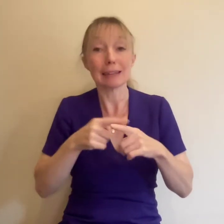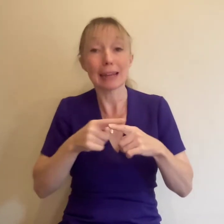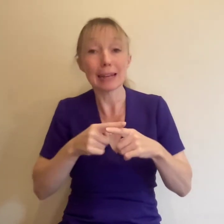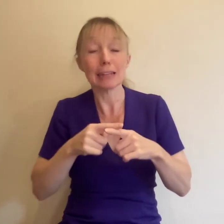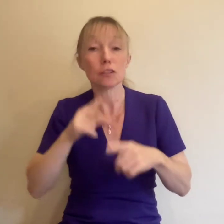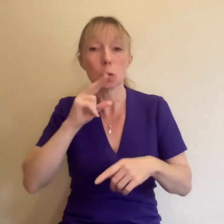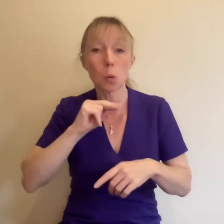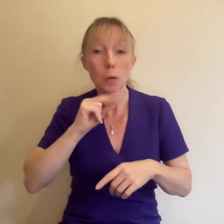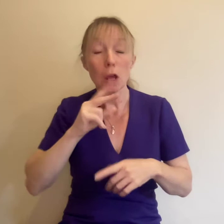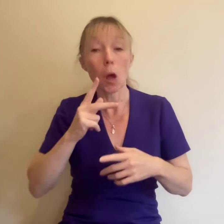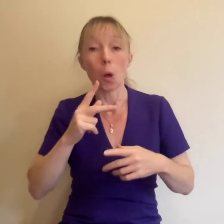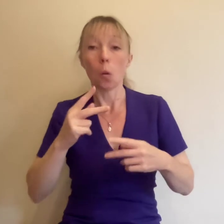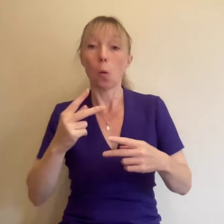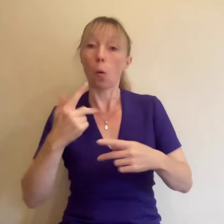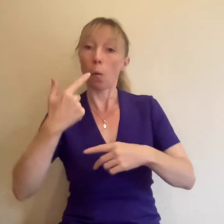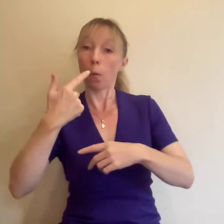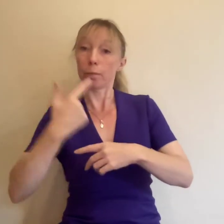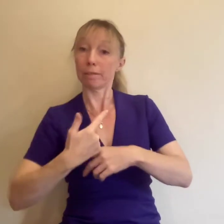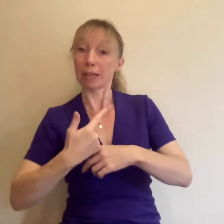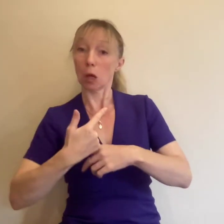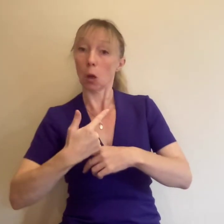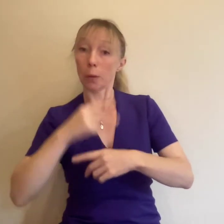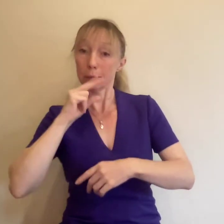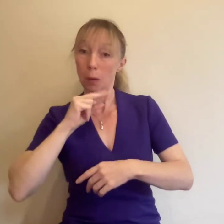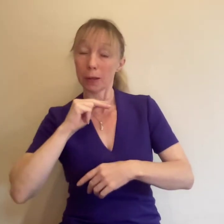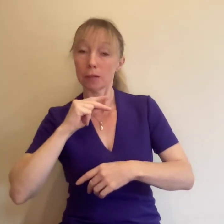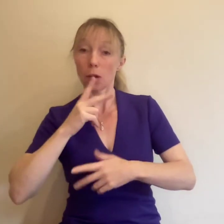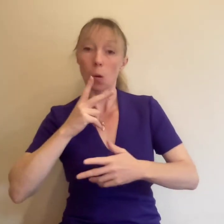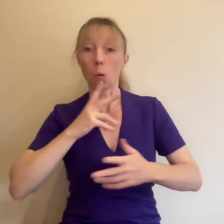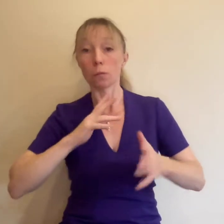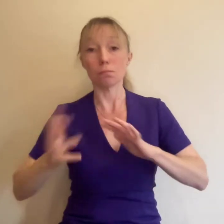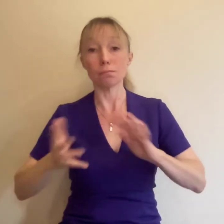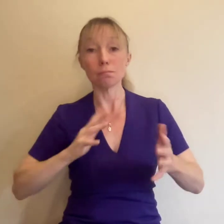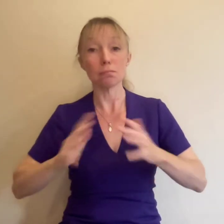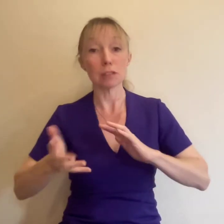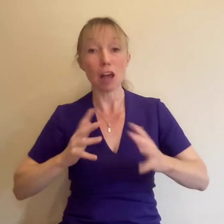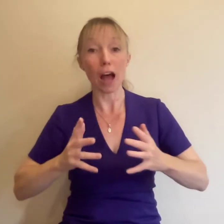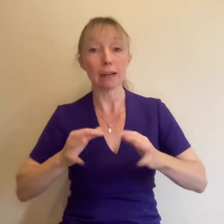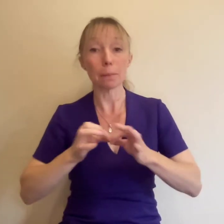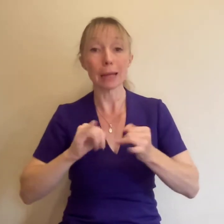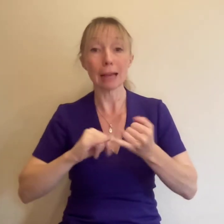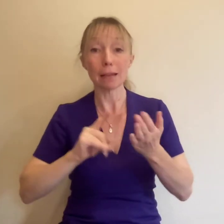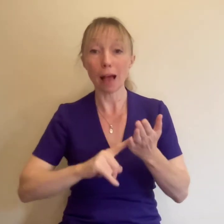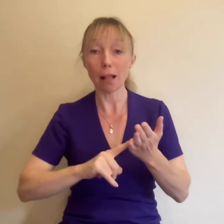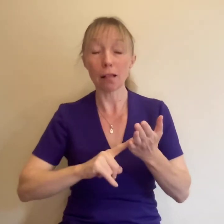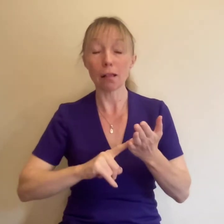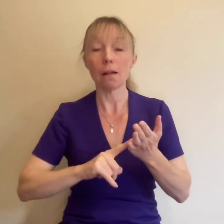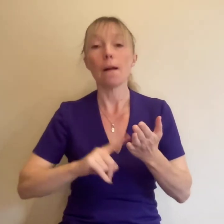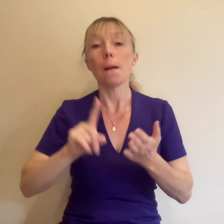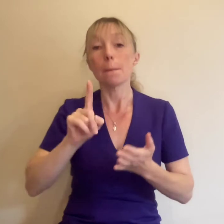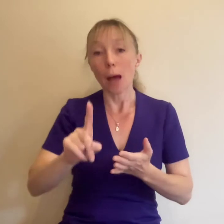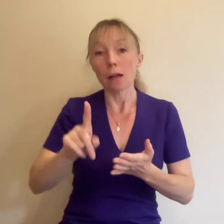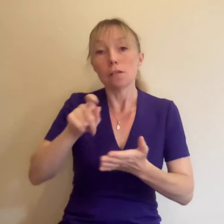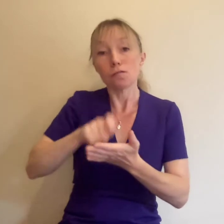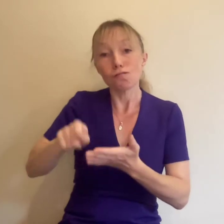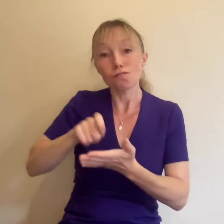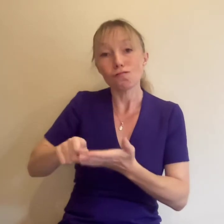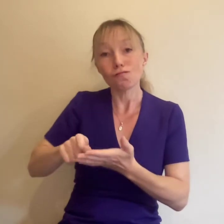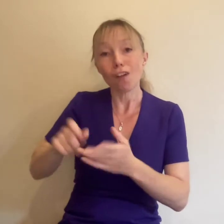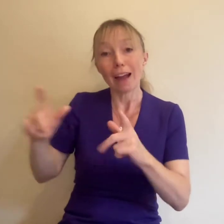in spoken English or British Sign Language. Your writing extract will need to be by text in English.